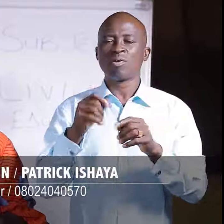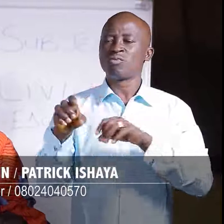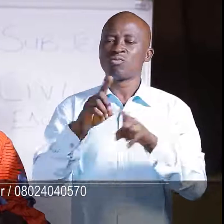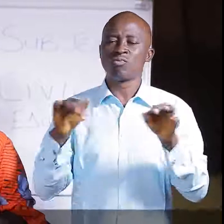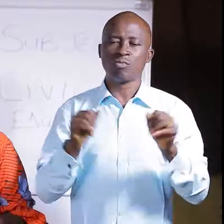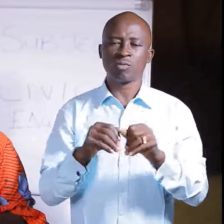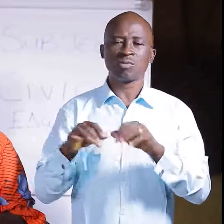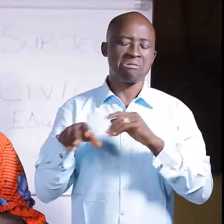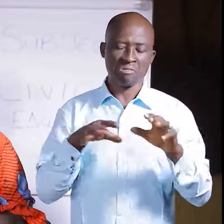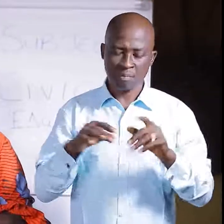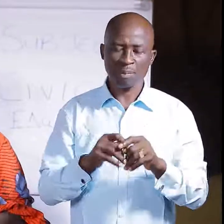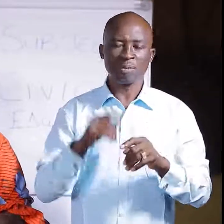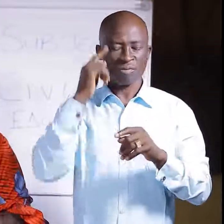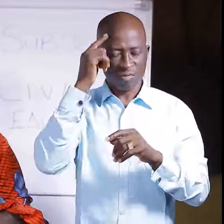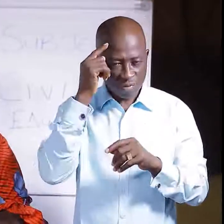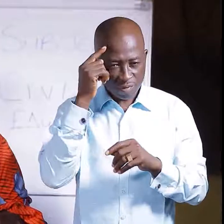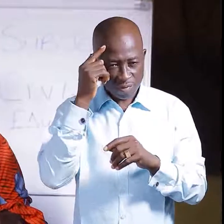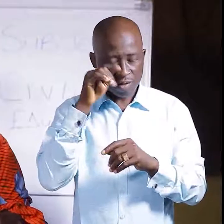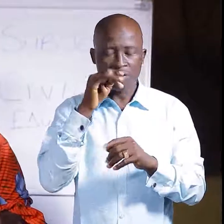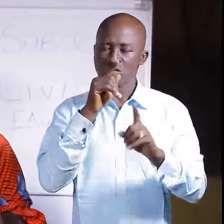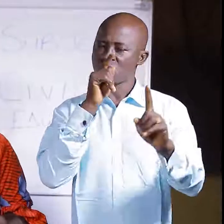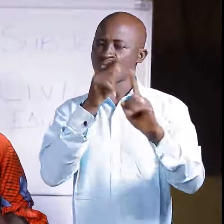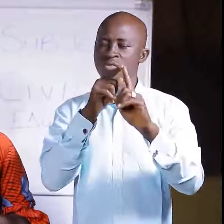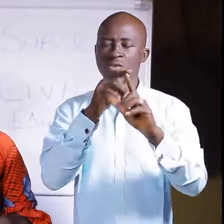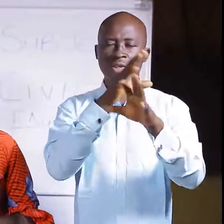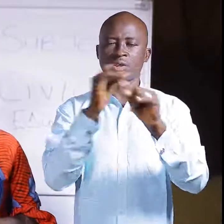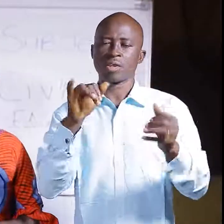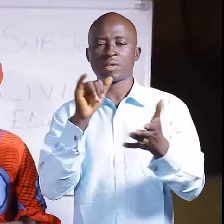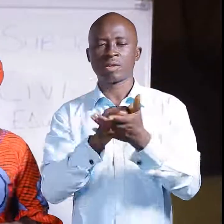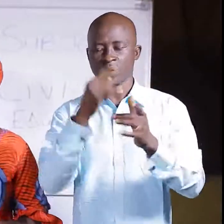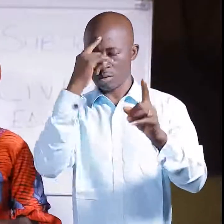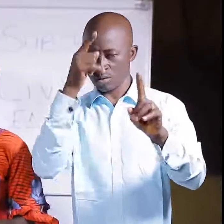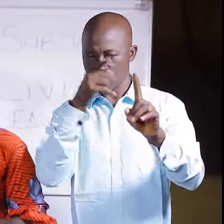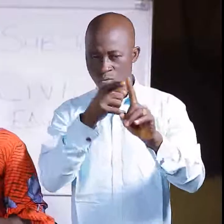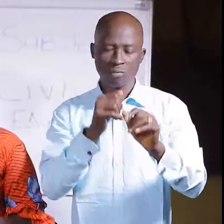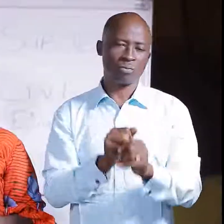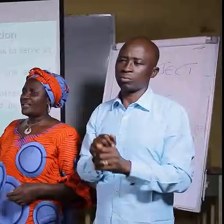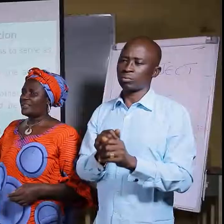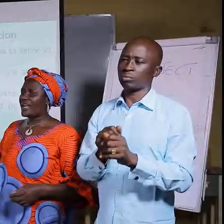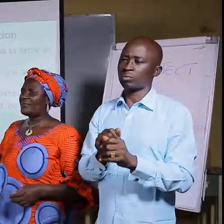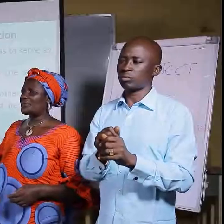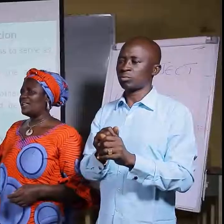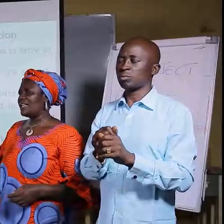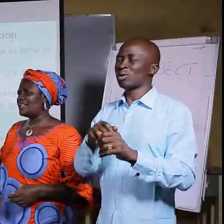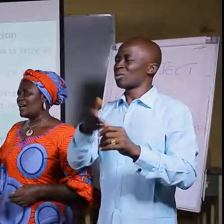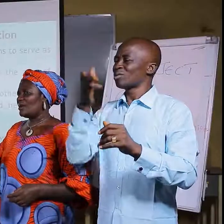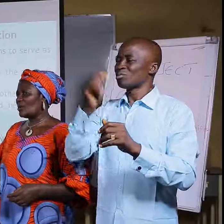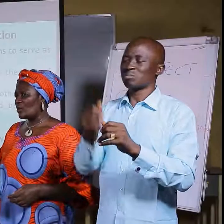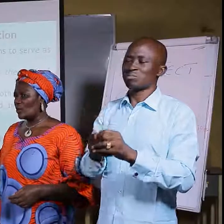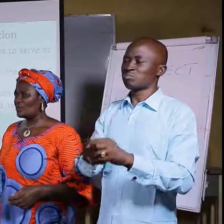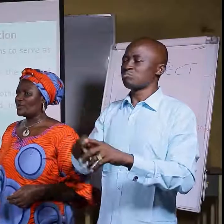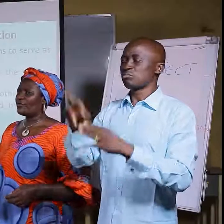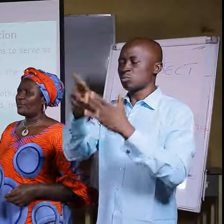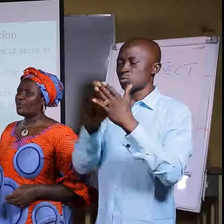activities, his thinking is towards achieving that goal. So there must be laid